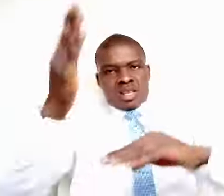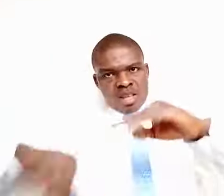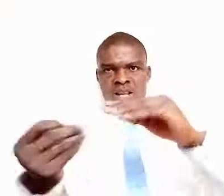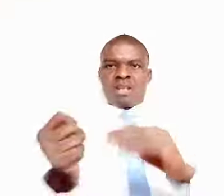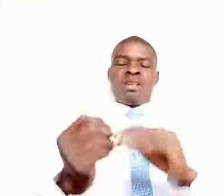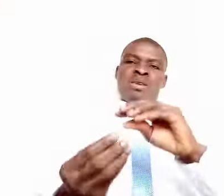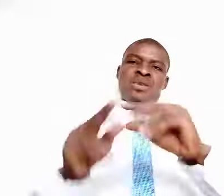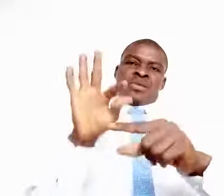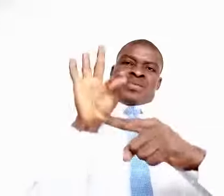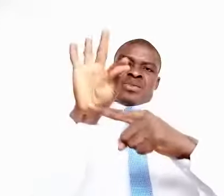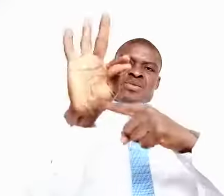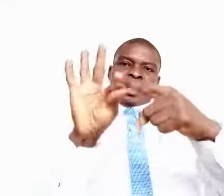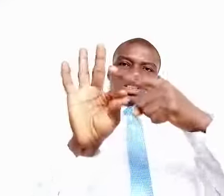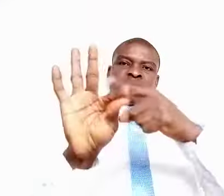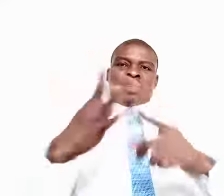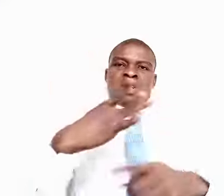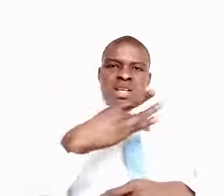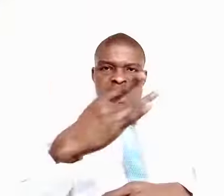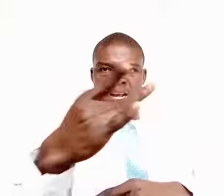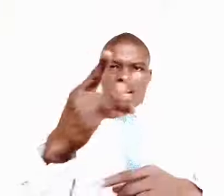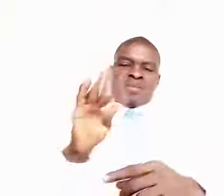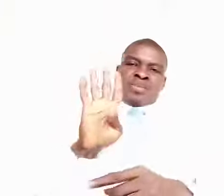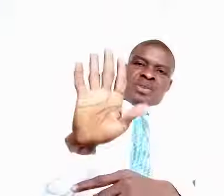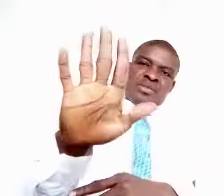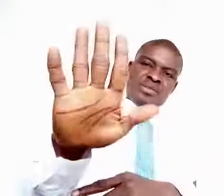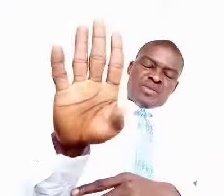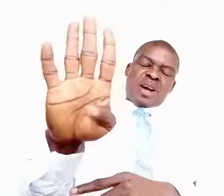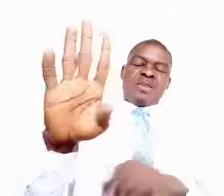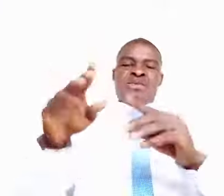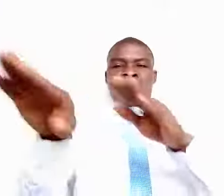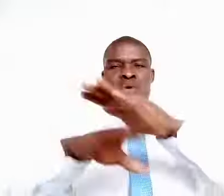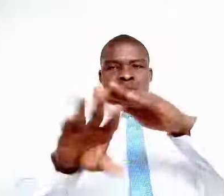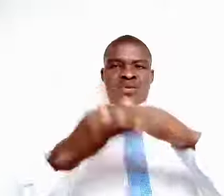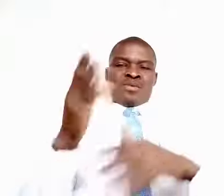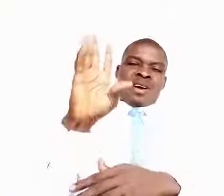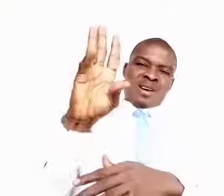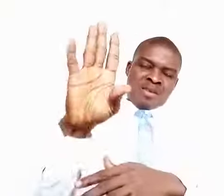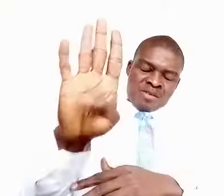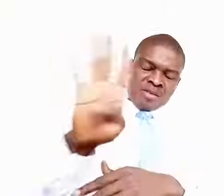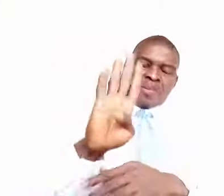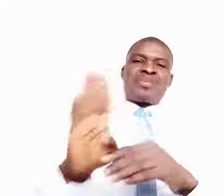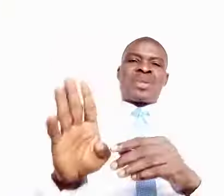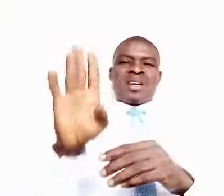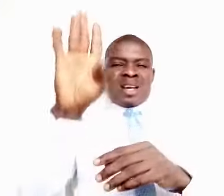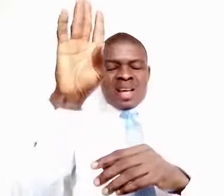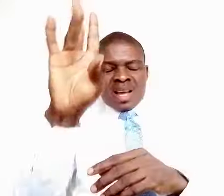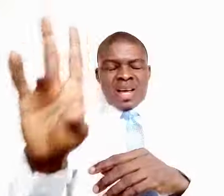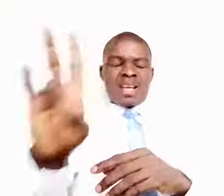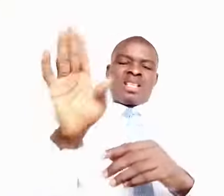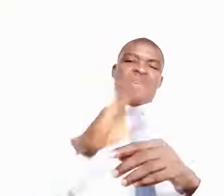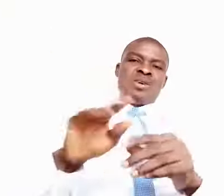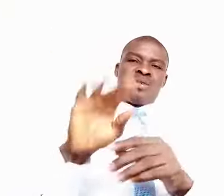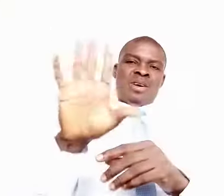Fractions like 5 over 4, 17 over 6, 8 over 3, and so on